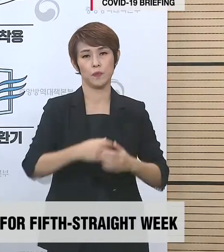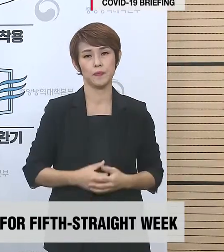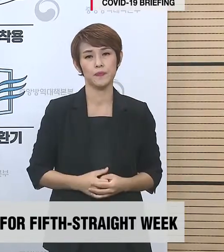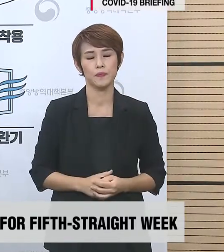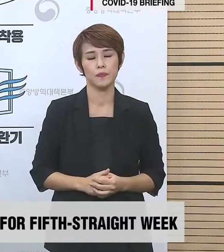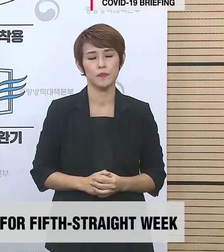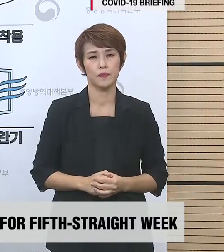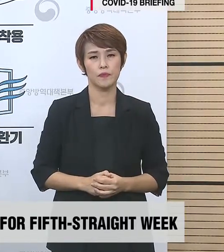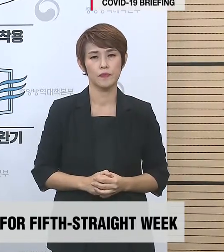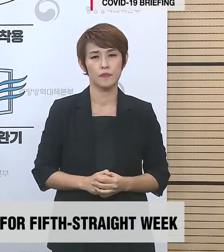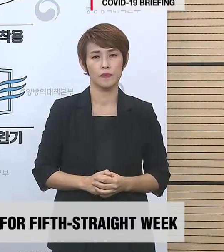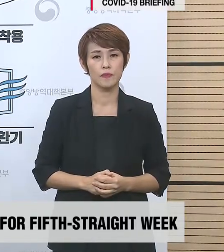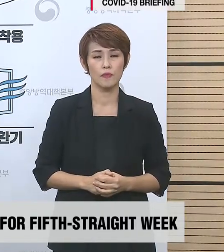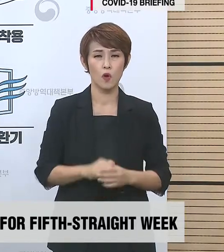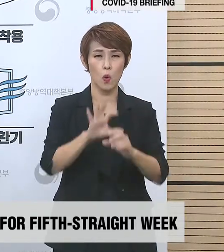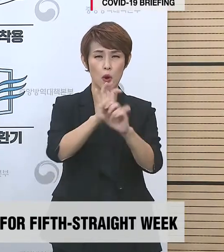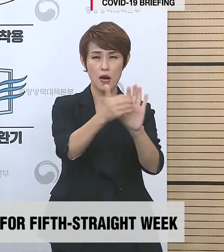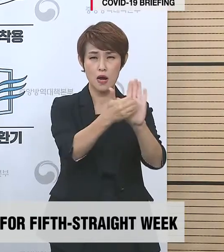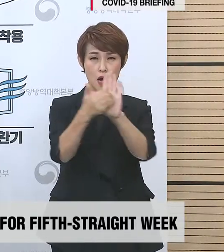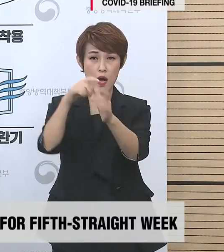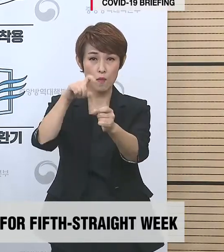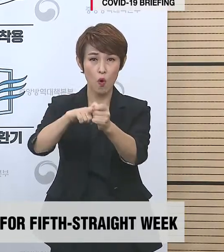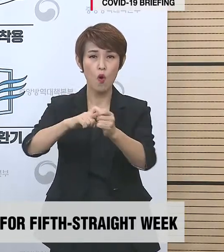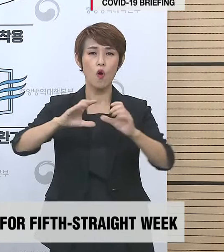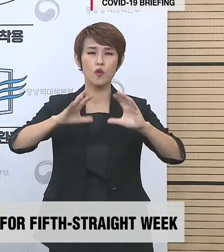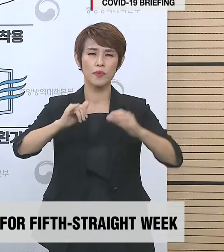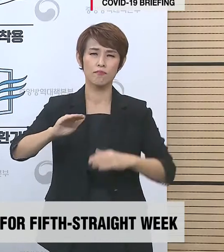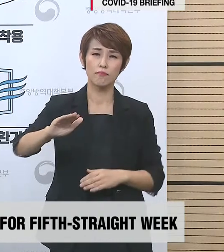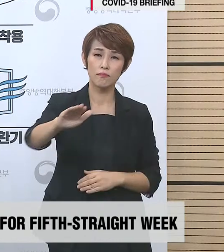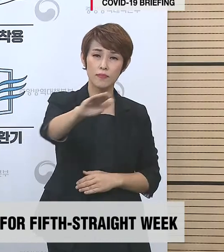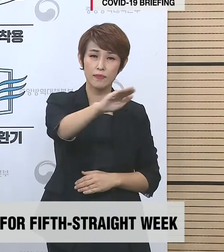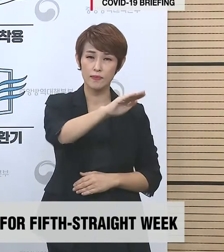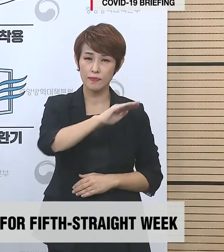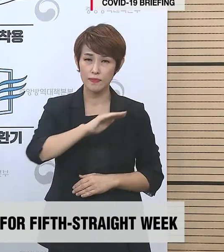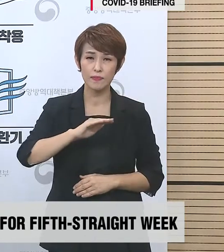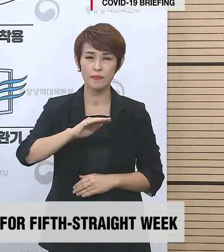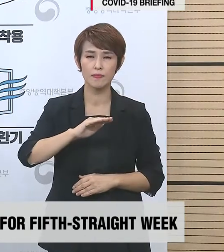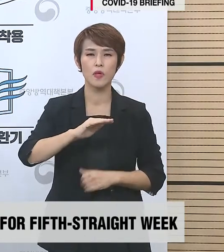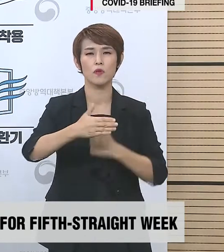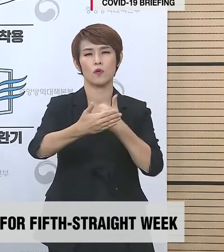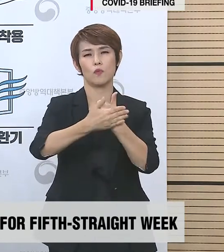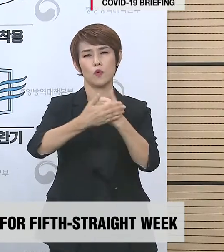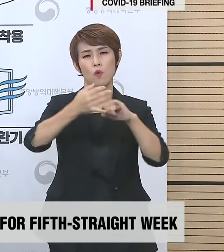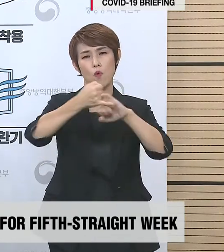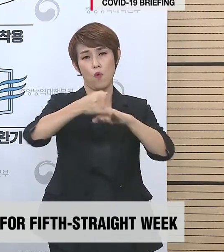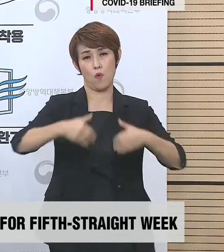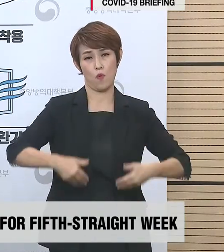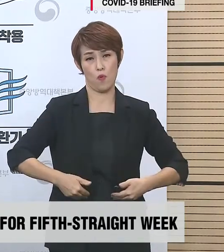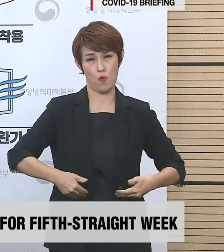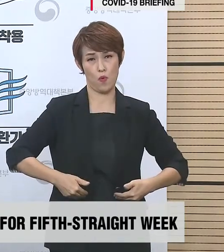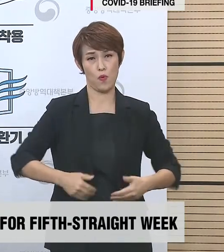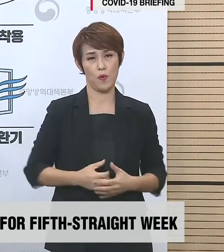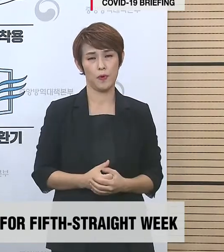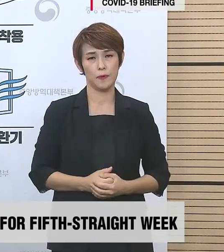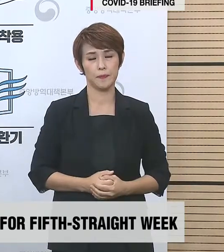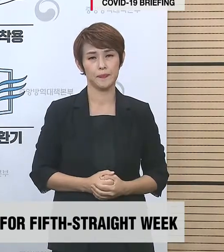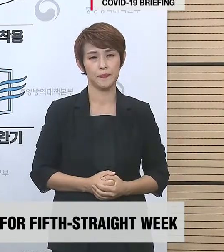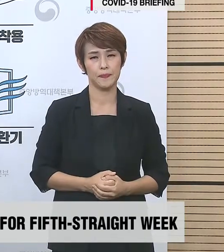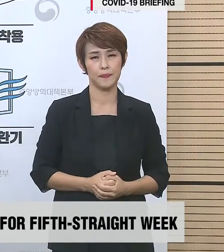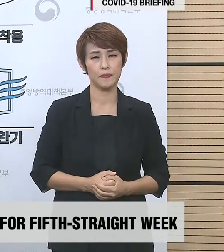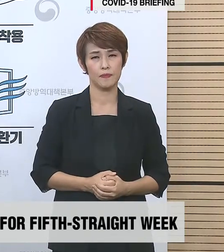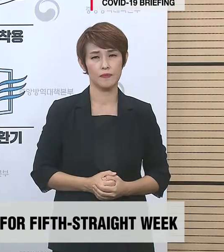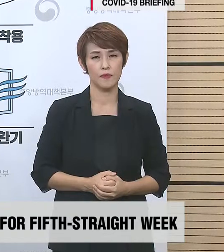aim of these such stringent measures is to contain the curve of the virus and mitigate the virus spread here in the country. In order to, for